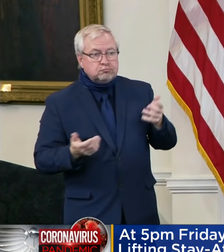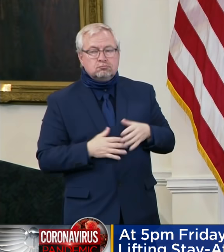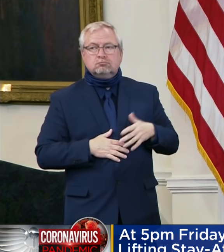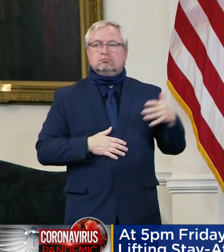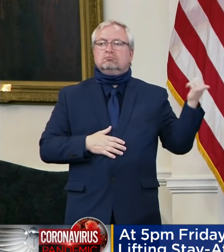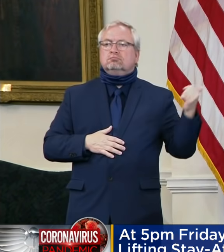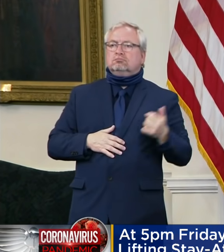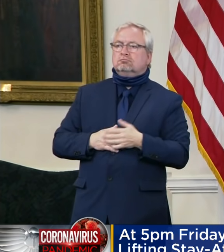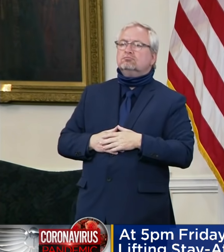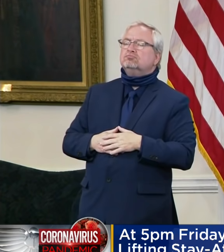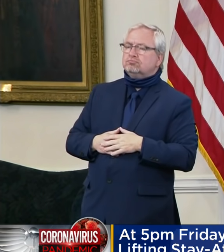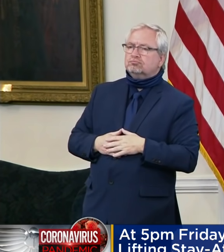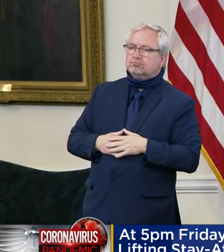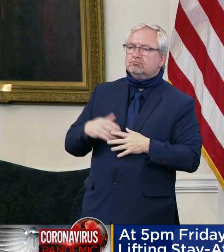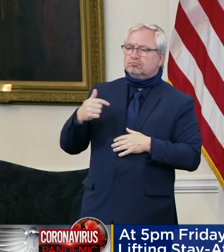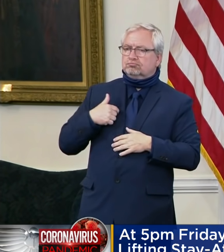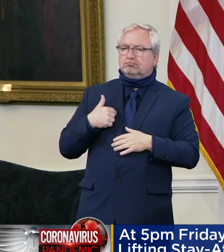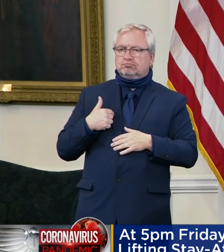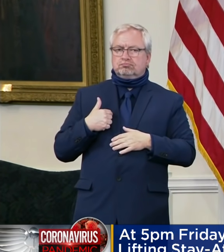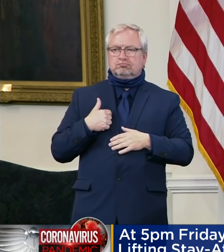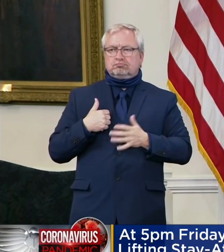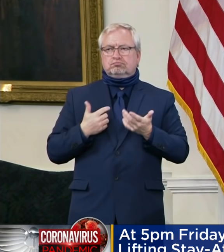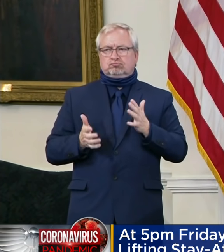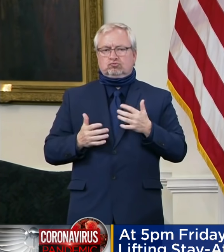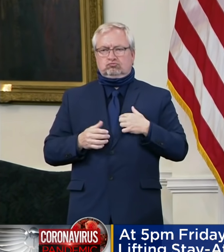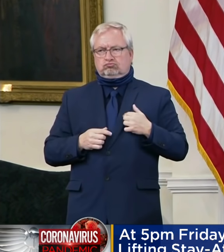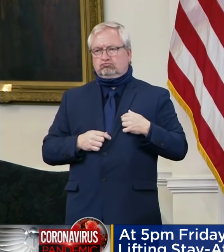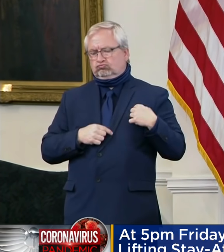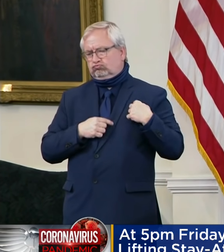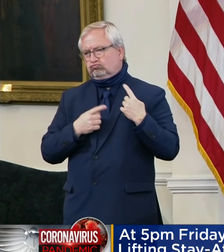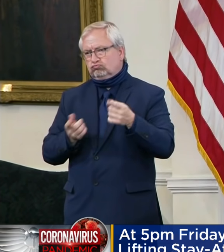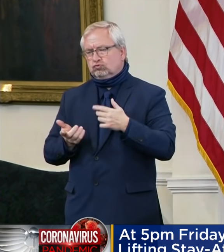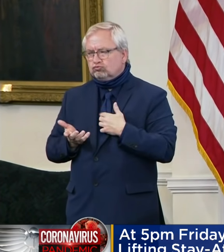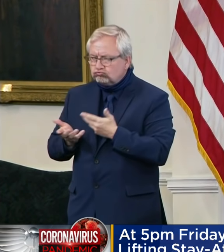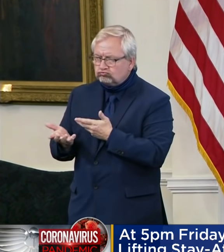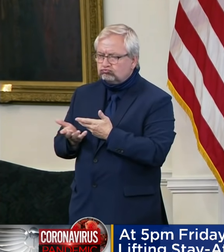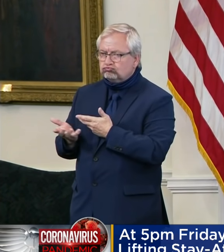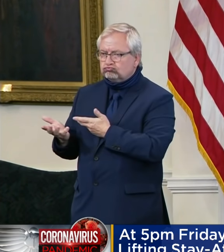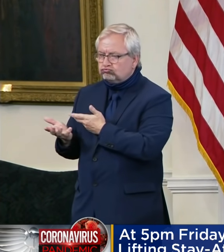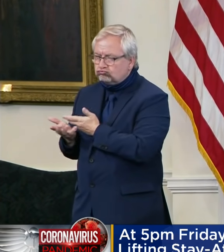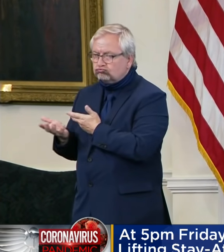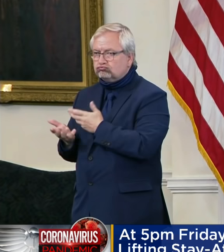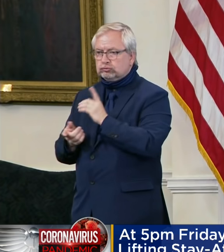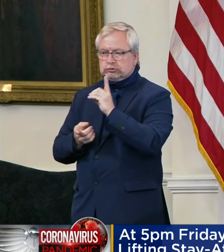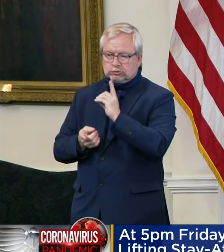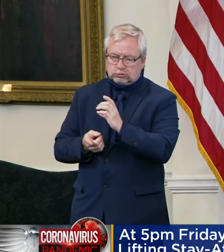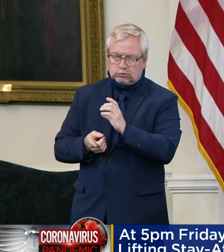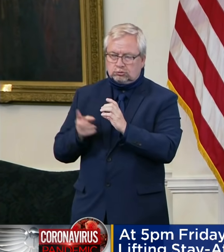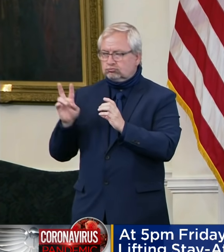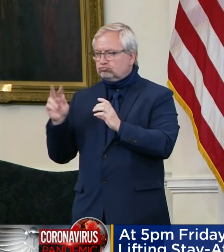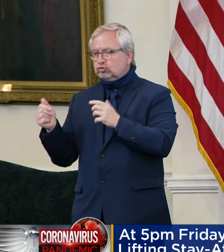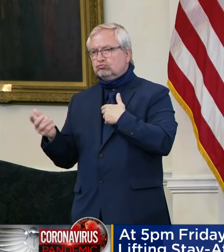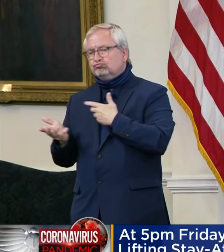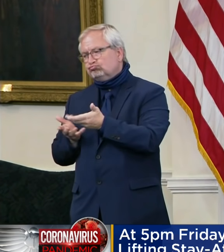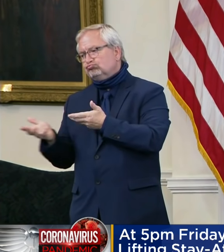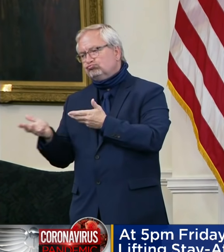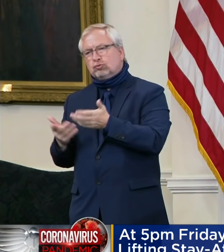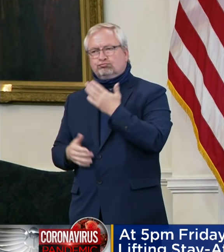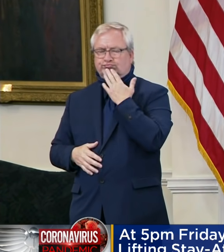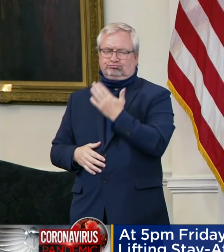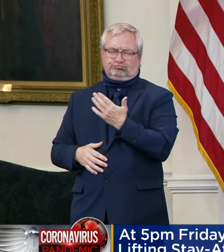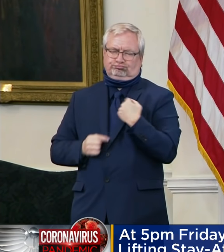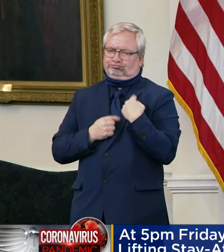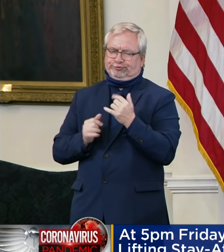ongoing, continuing discussions and great collaboration with both the district and